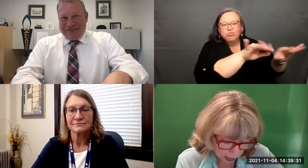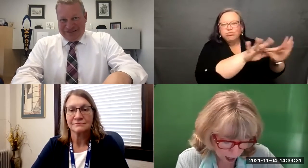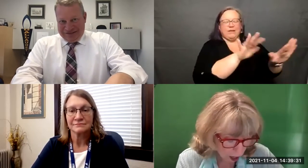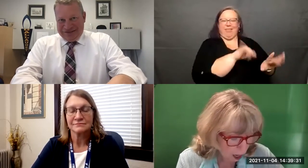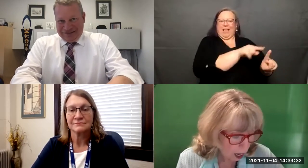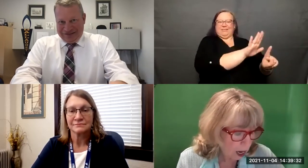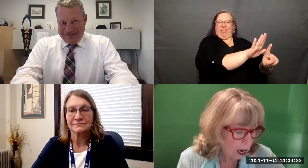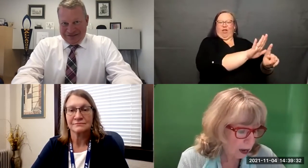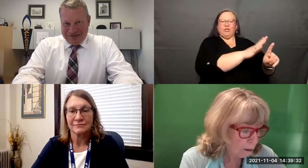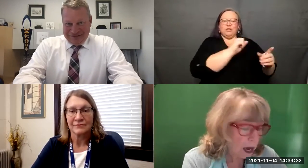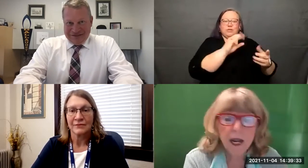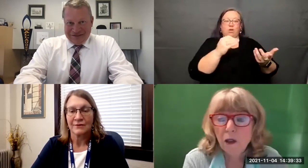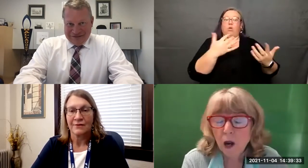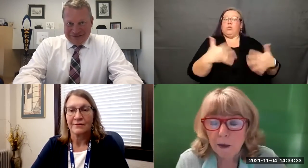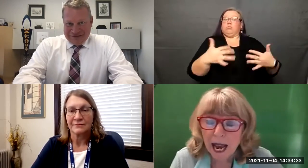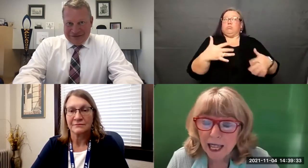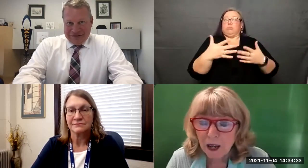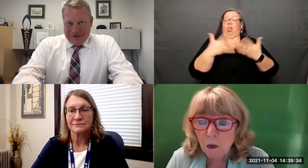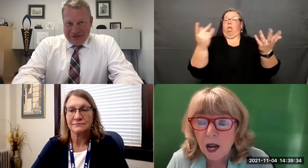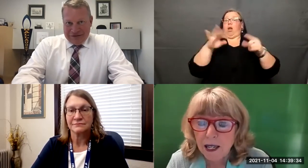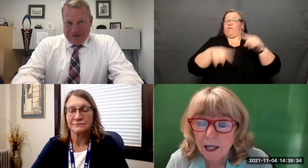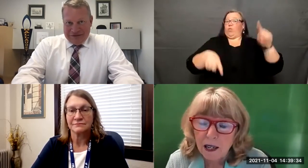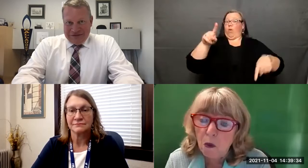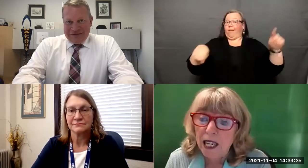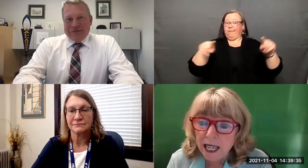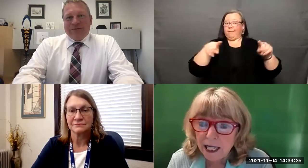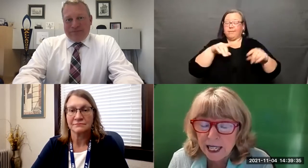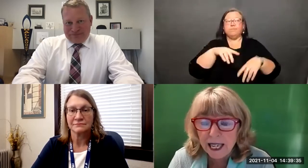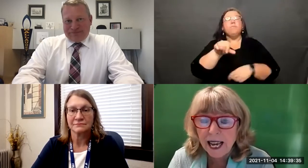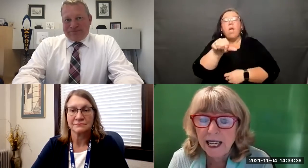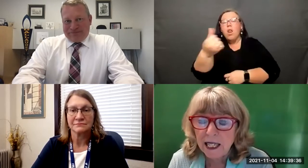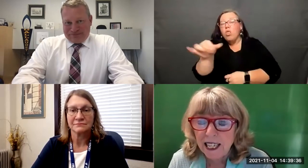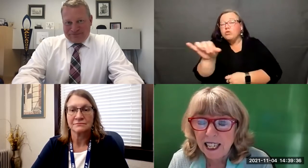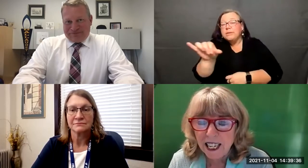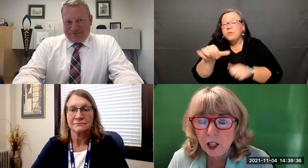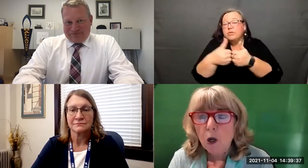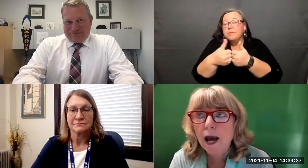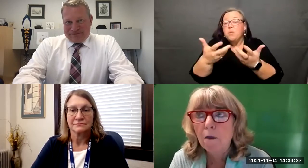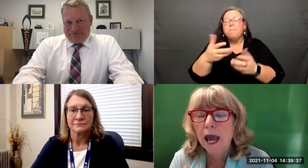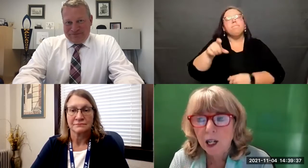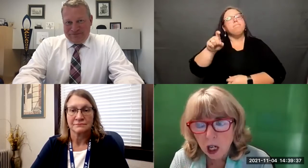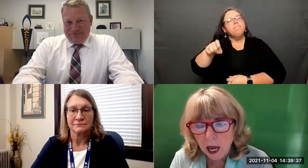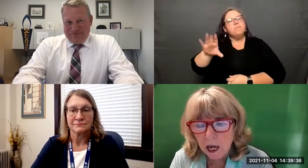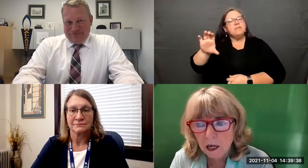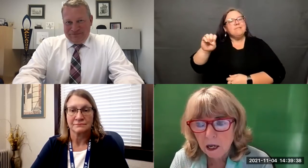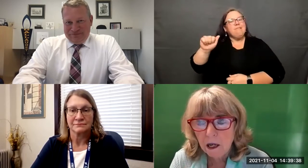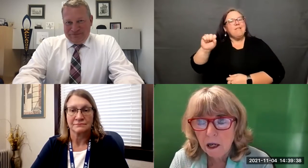there. Another commonality was we need CEASD to help educate